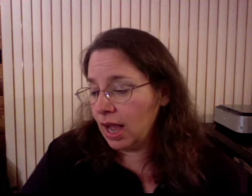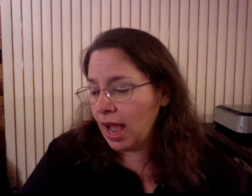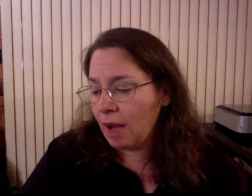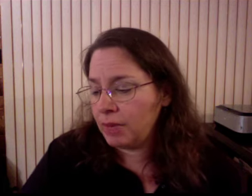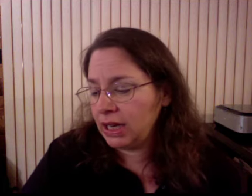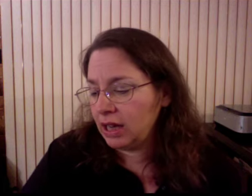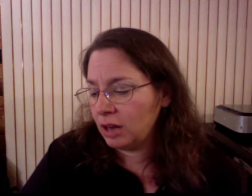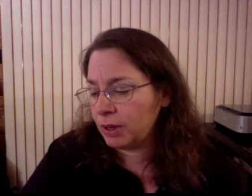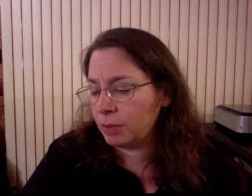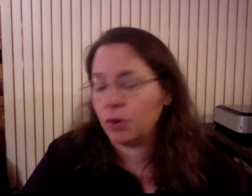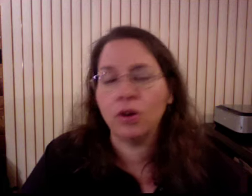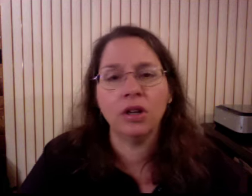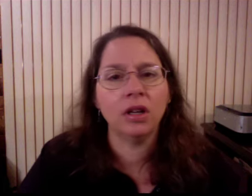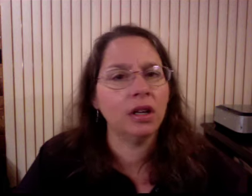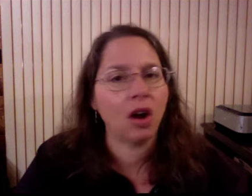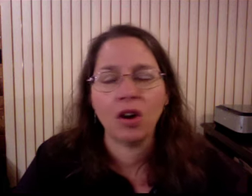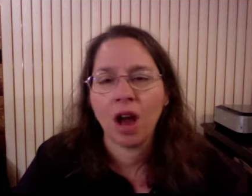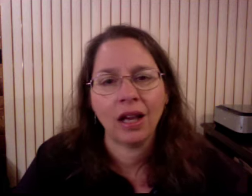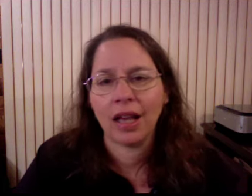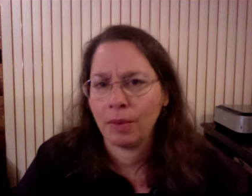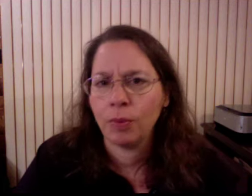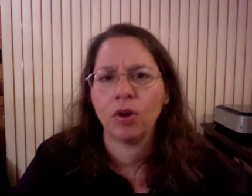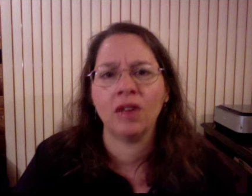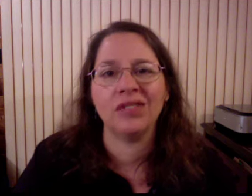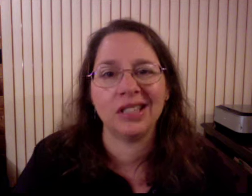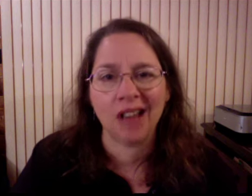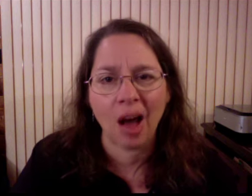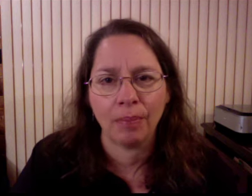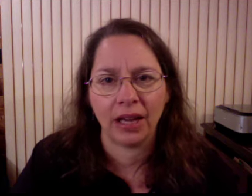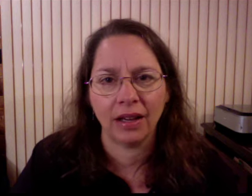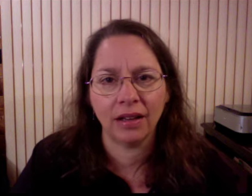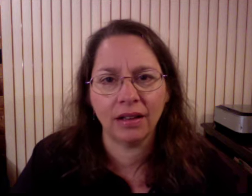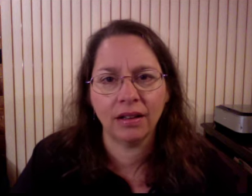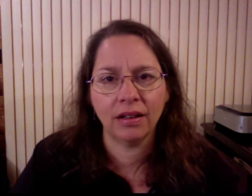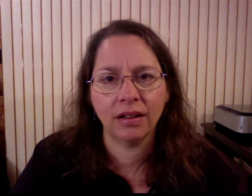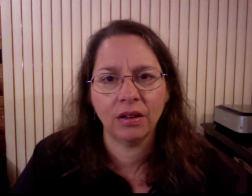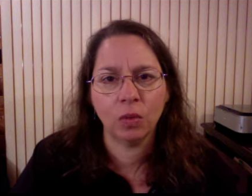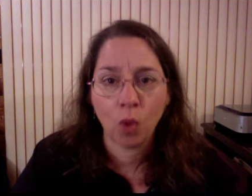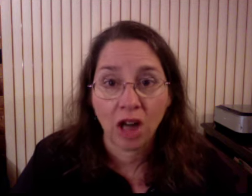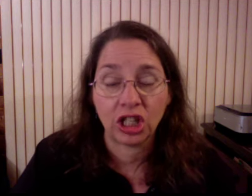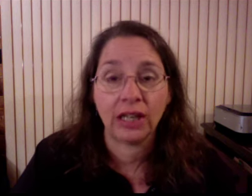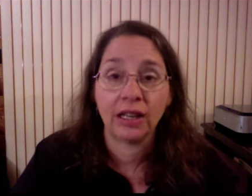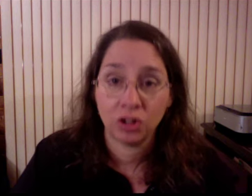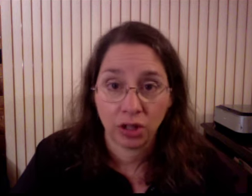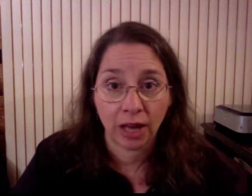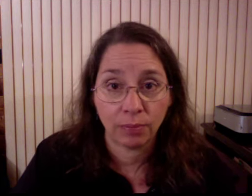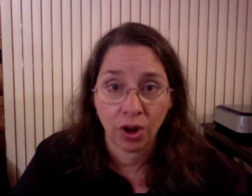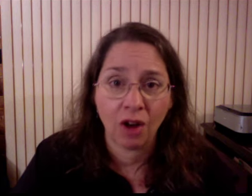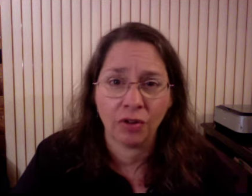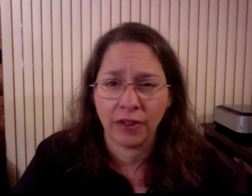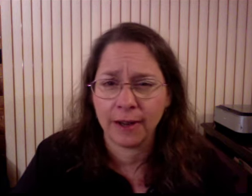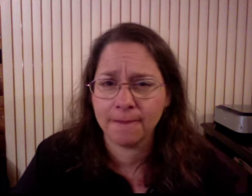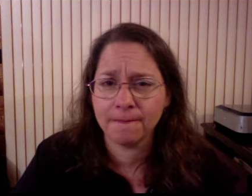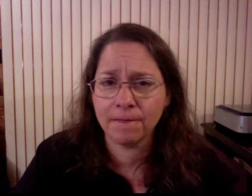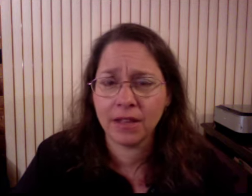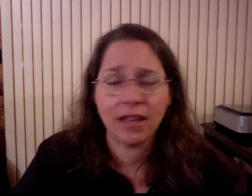How many young people are not capable of stopping watching internet pornography?